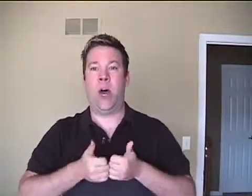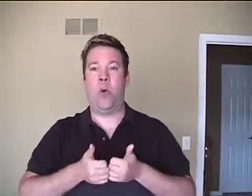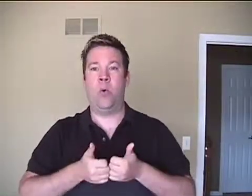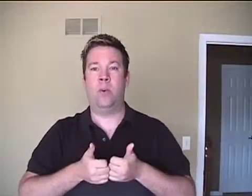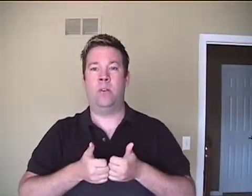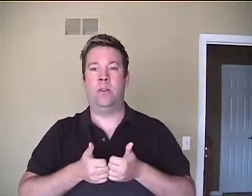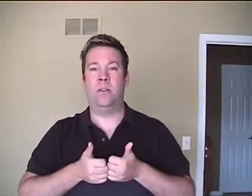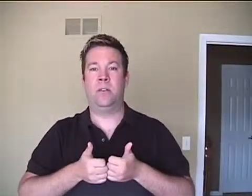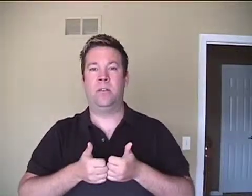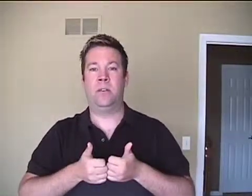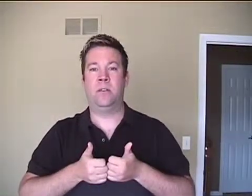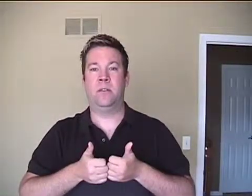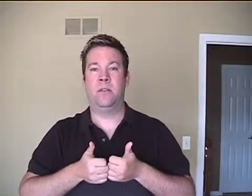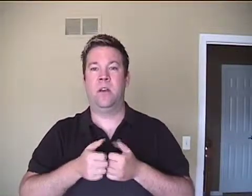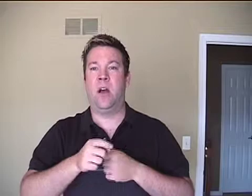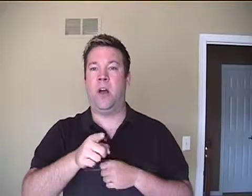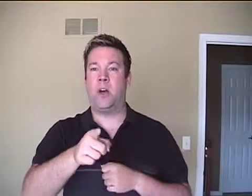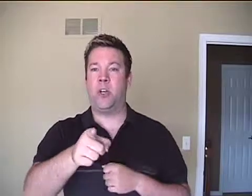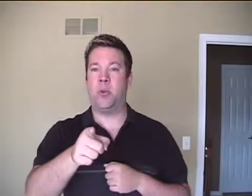How are you?